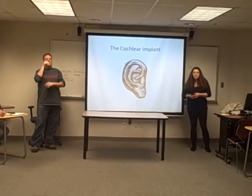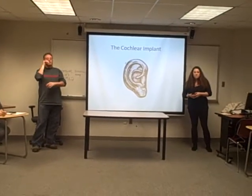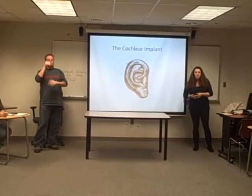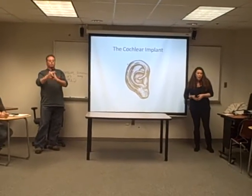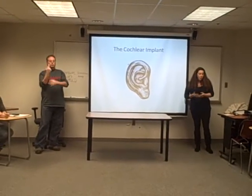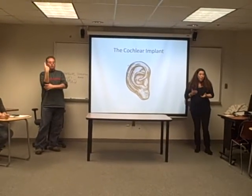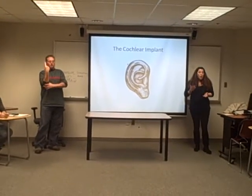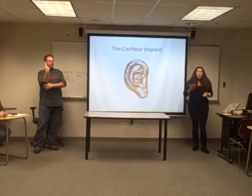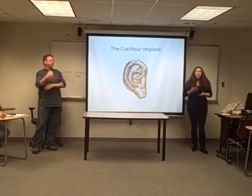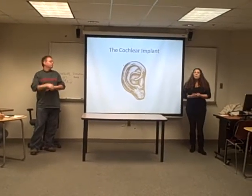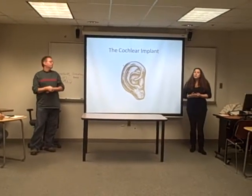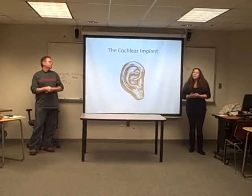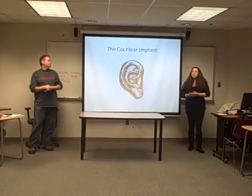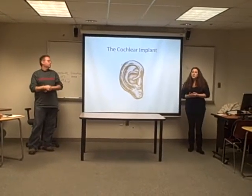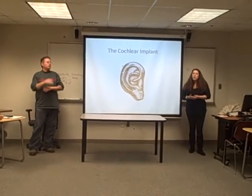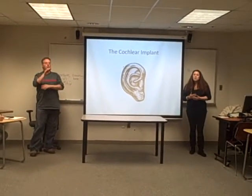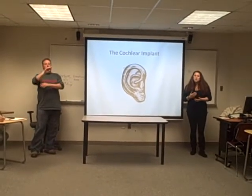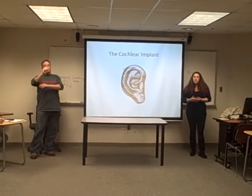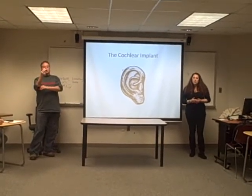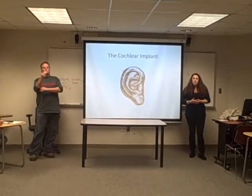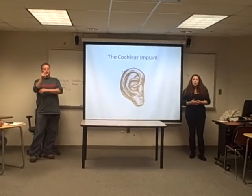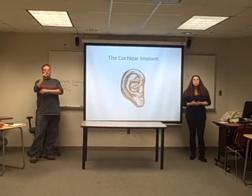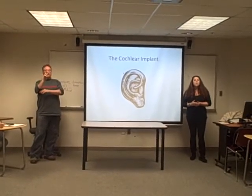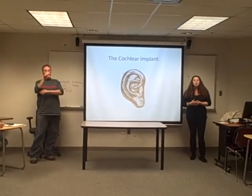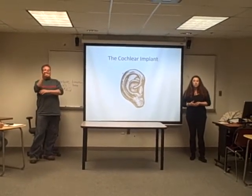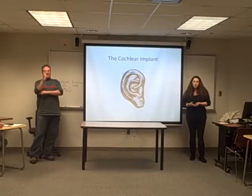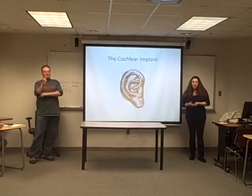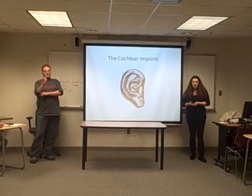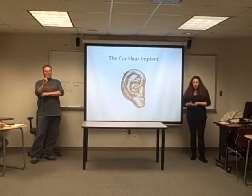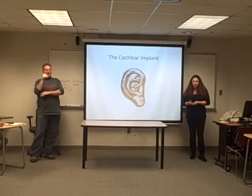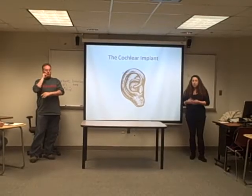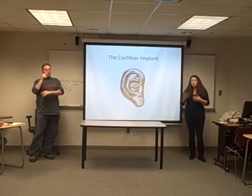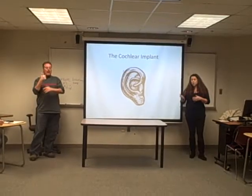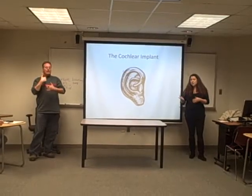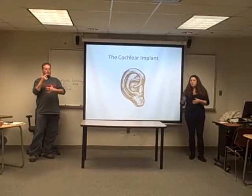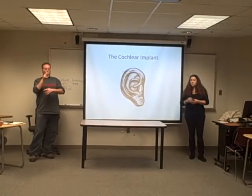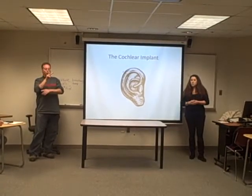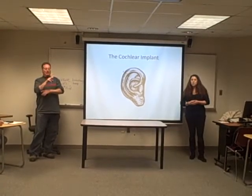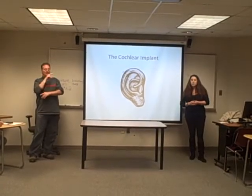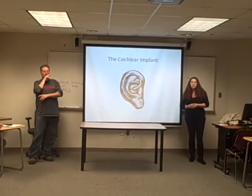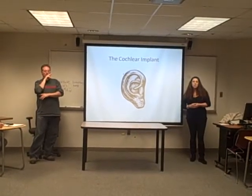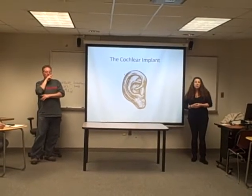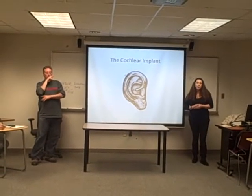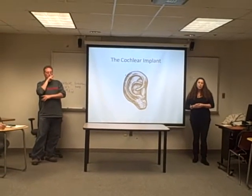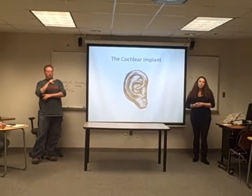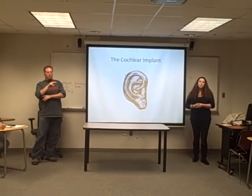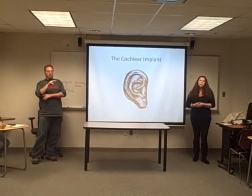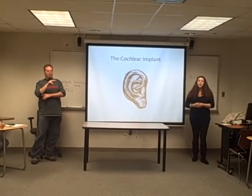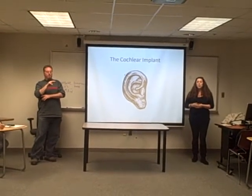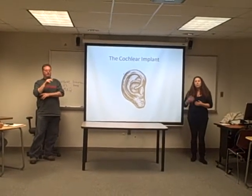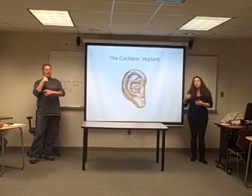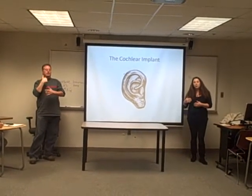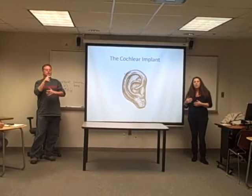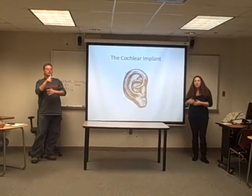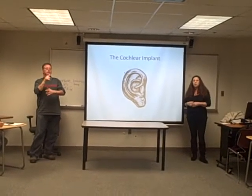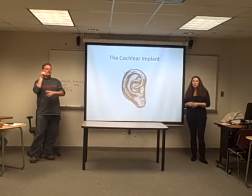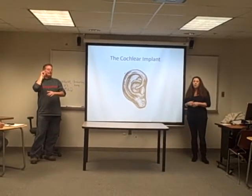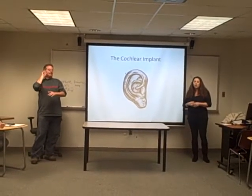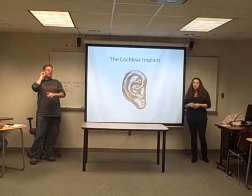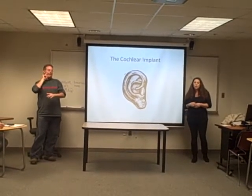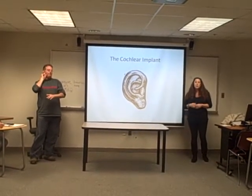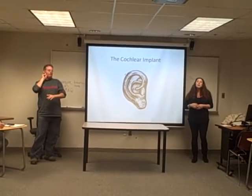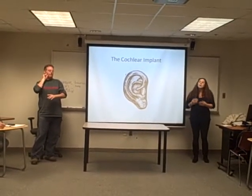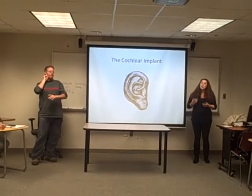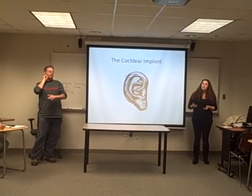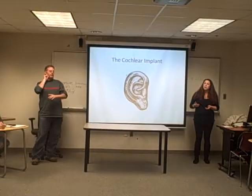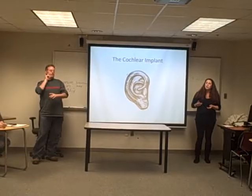one of them. In March of 2007, my daughter was diagnosed, she was 27 months old, and she was diagnosed with being profoundly deaf in her